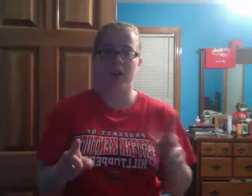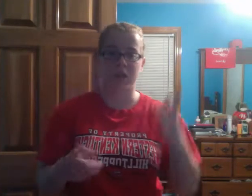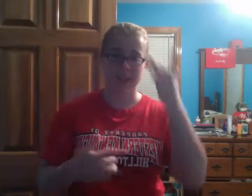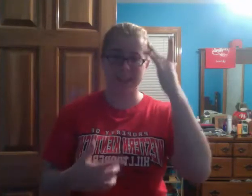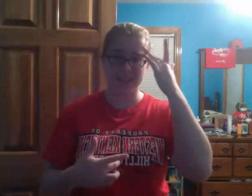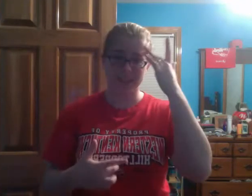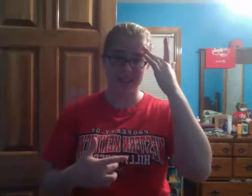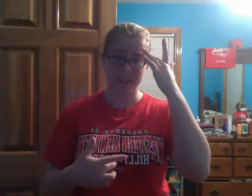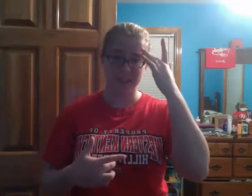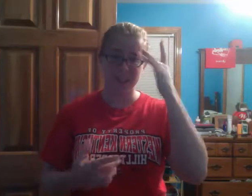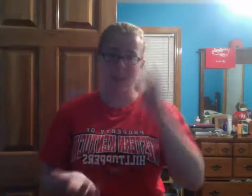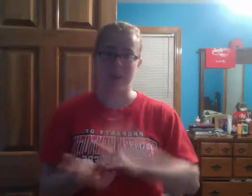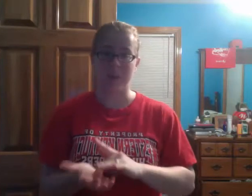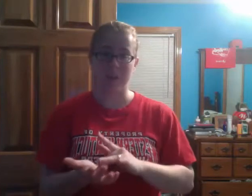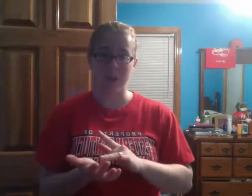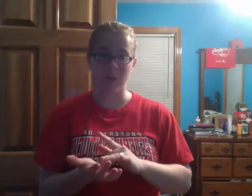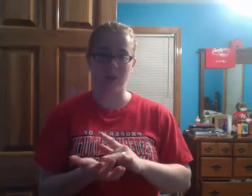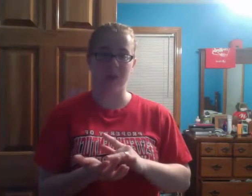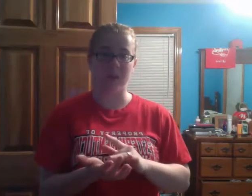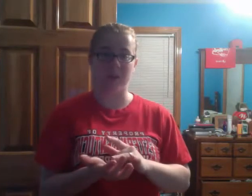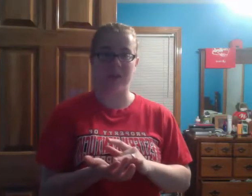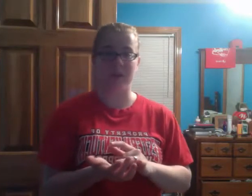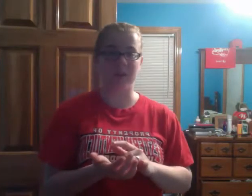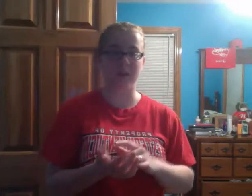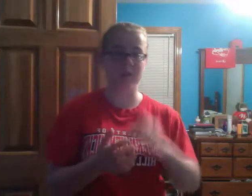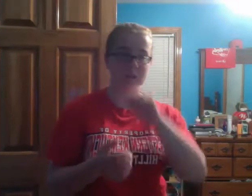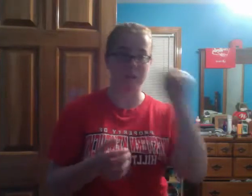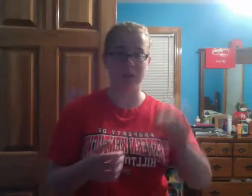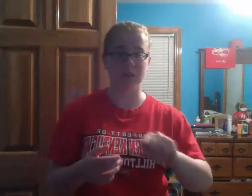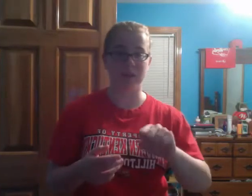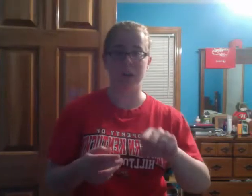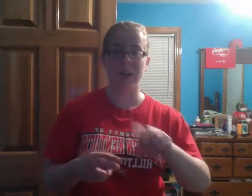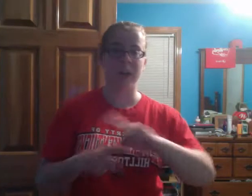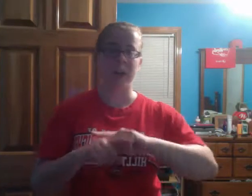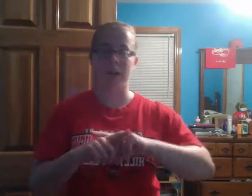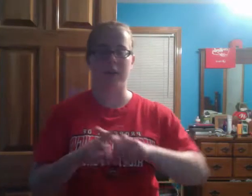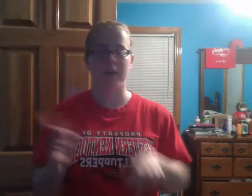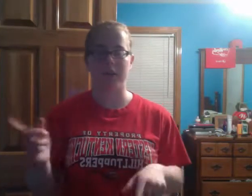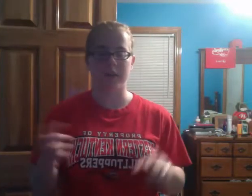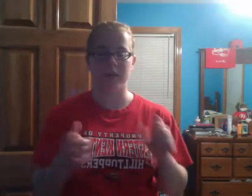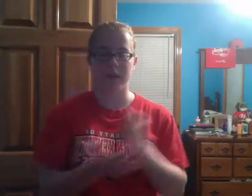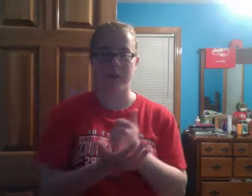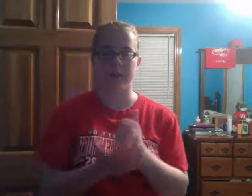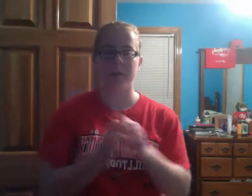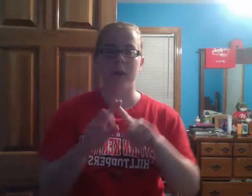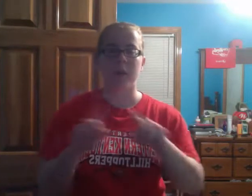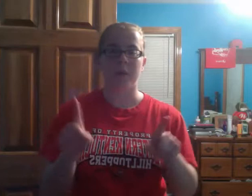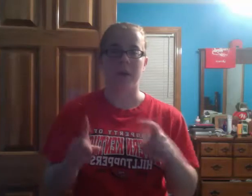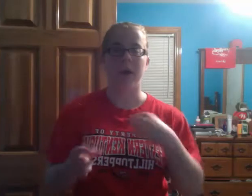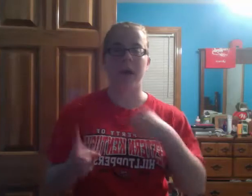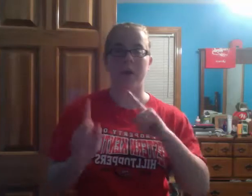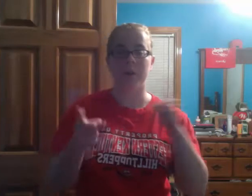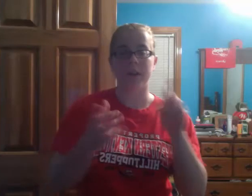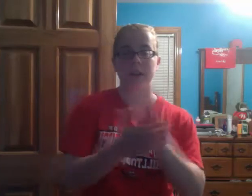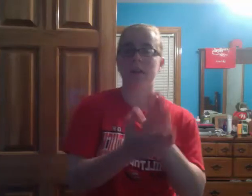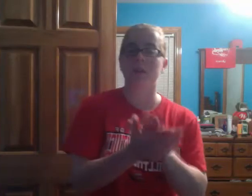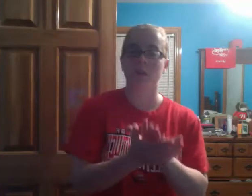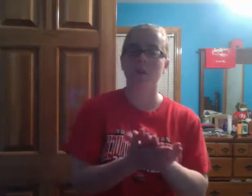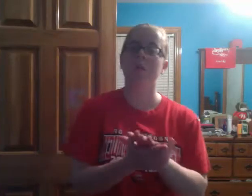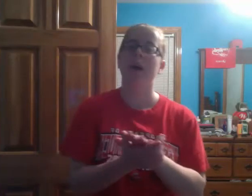got sick in the middle of the semester and couldn't help. But I went to that school and